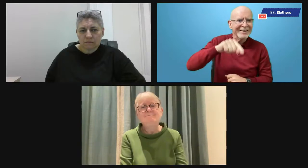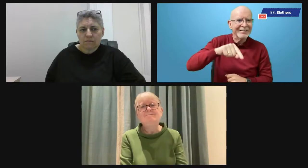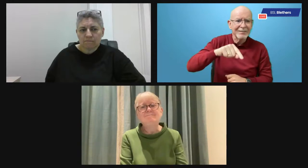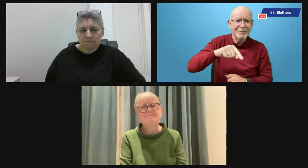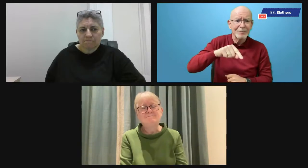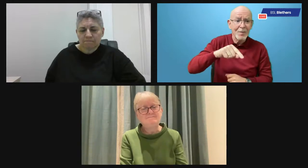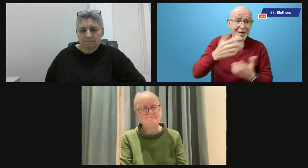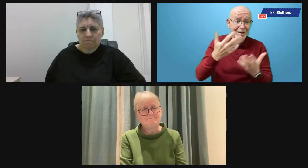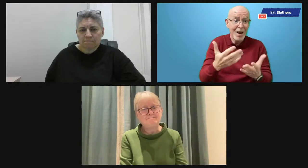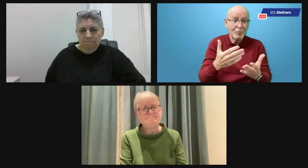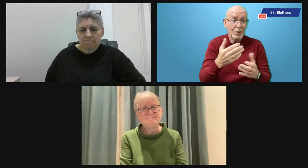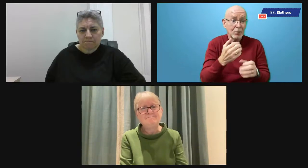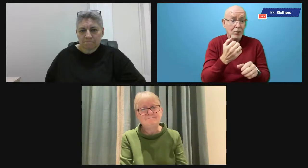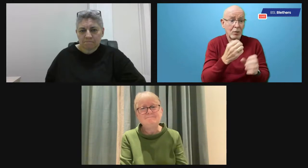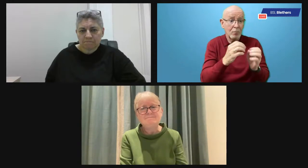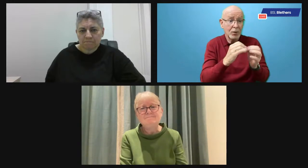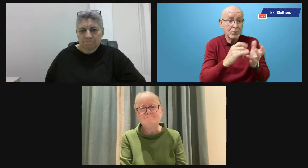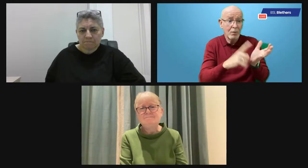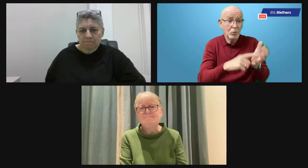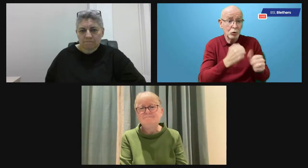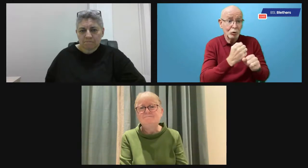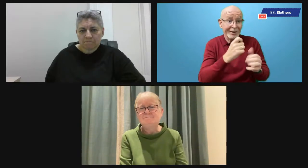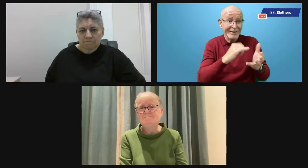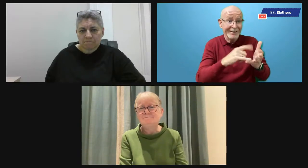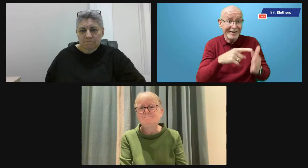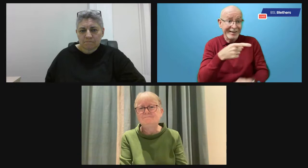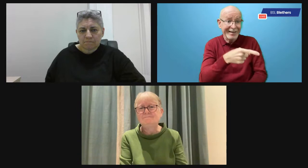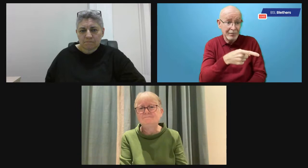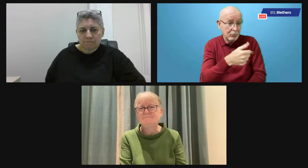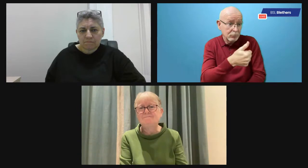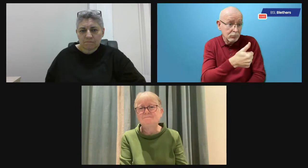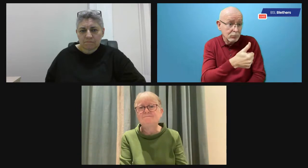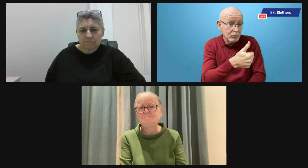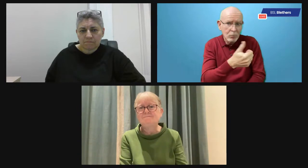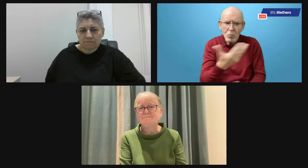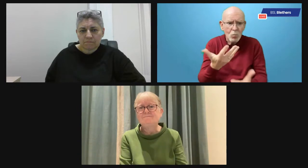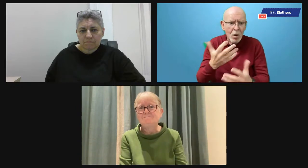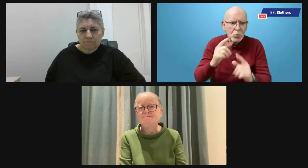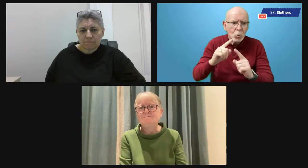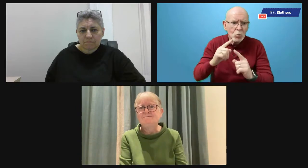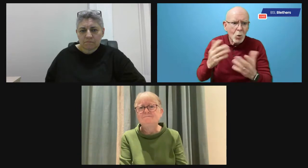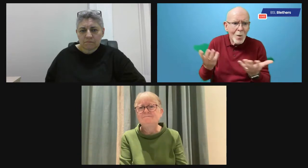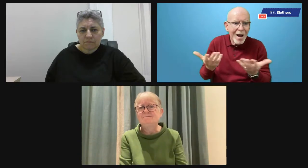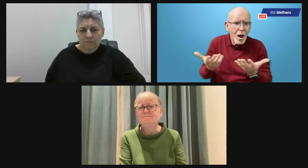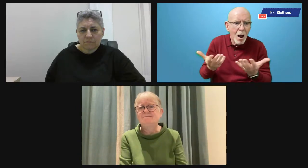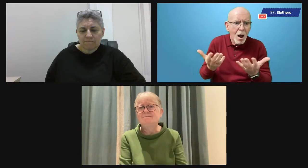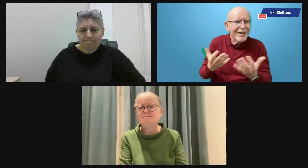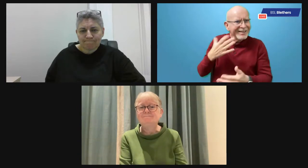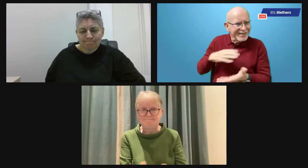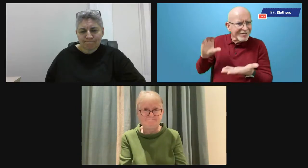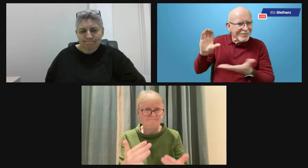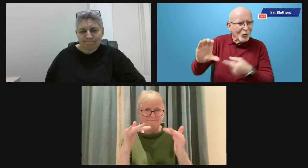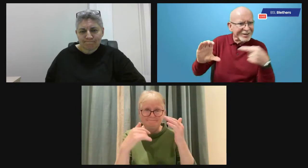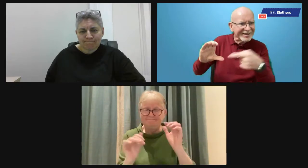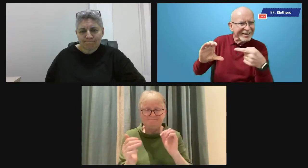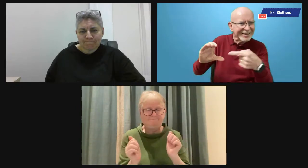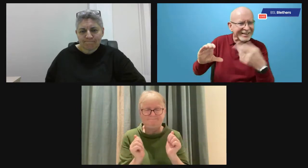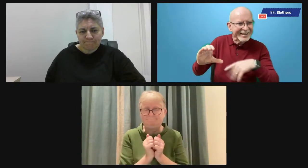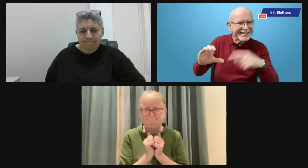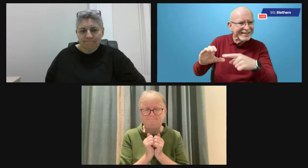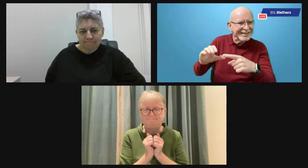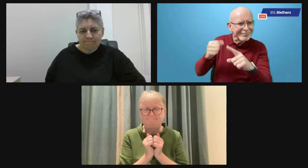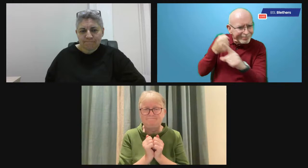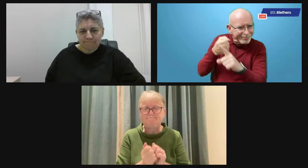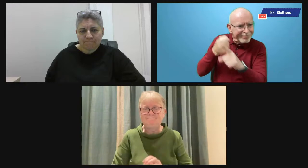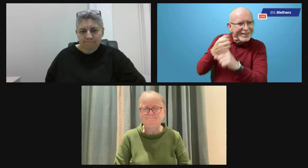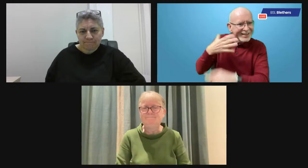need that funding to make sure we have sustainability and to carry on the legacy that was started. You know,